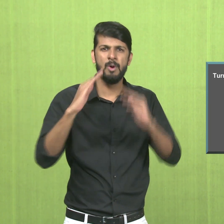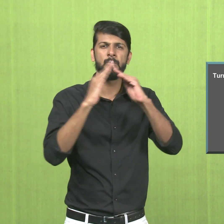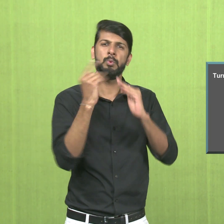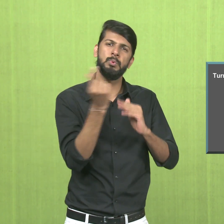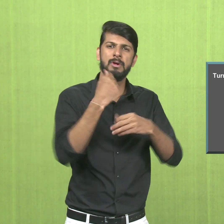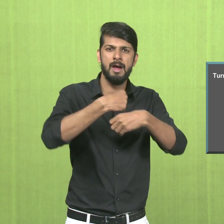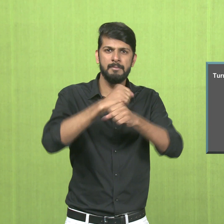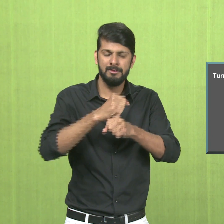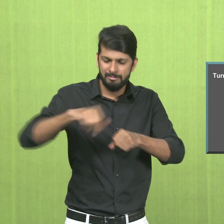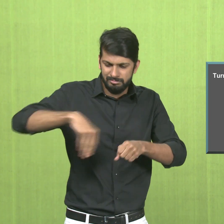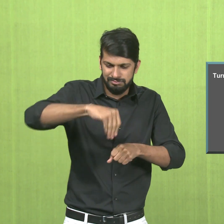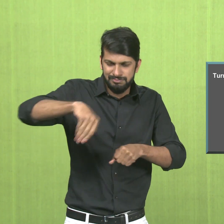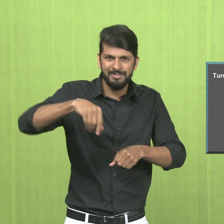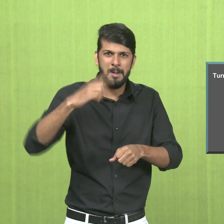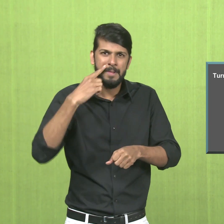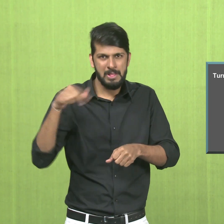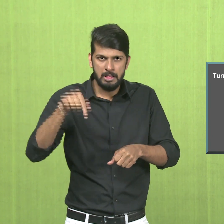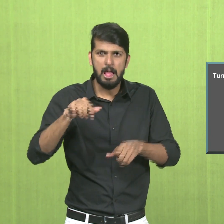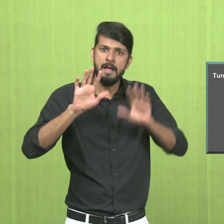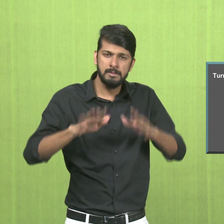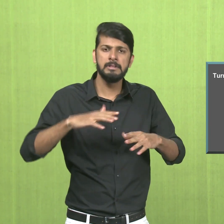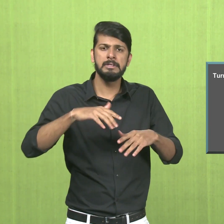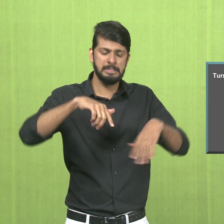Turmeric powder, used for cooking at home.